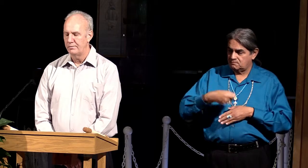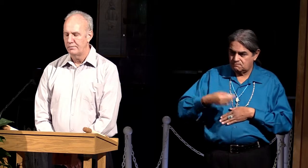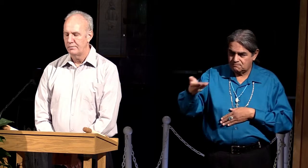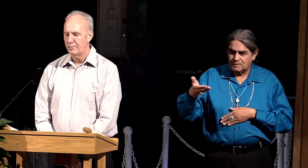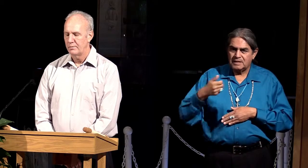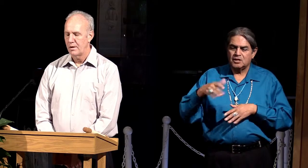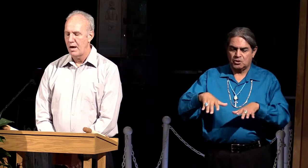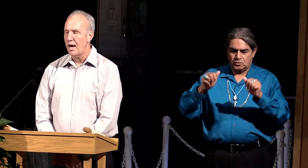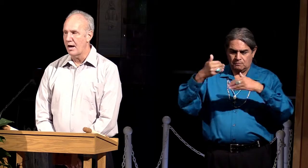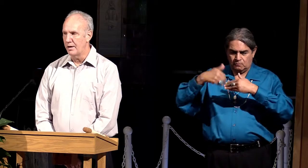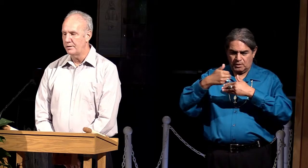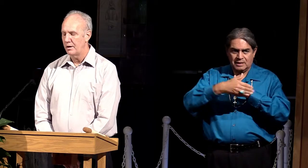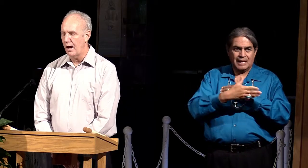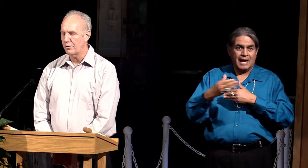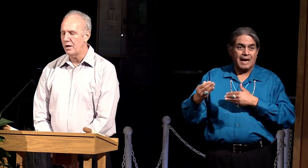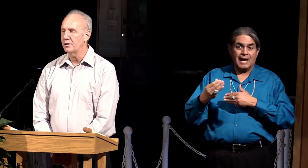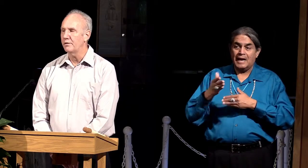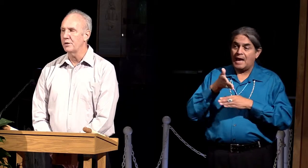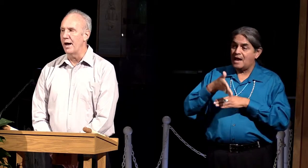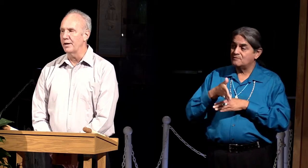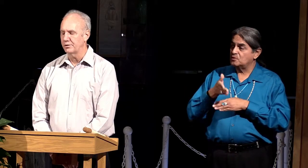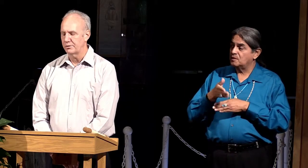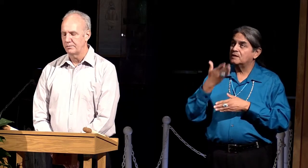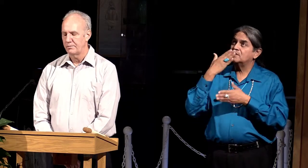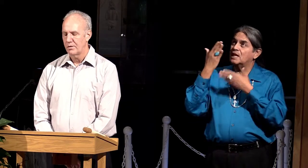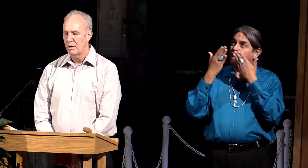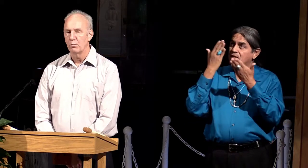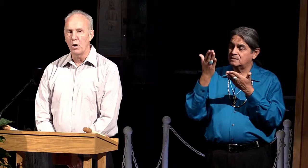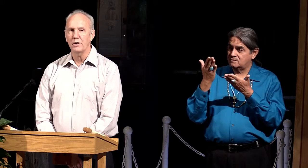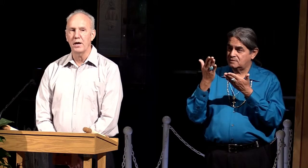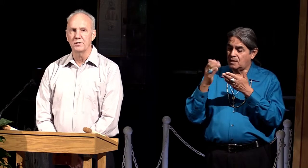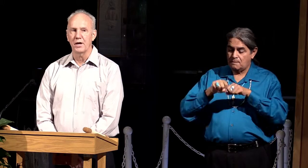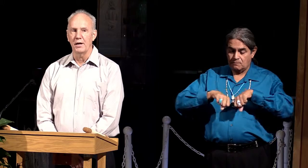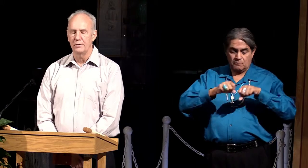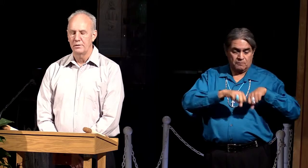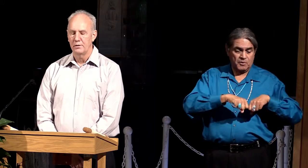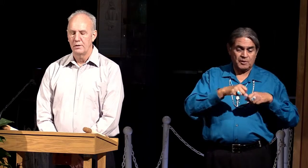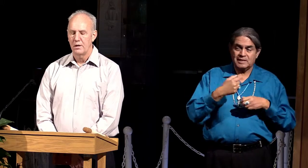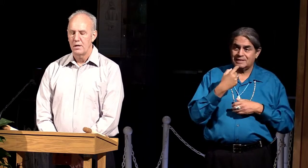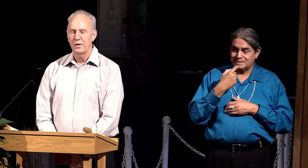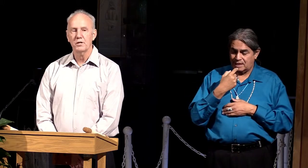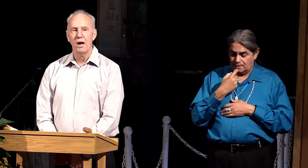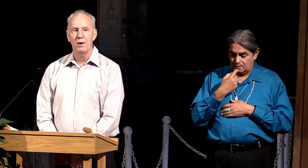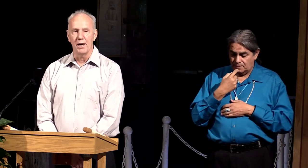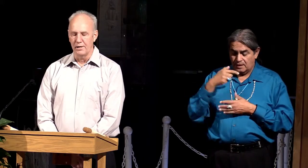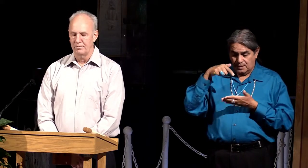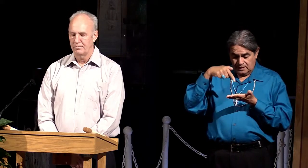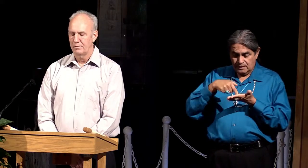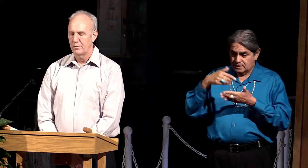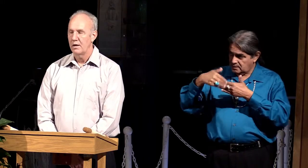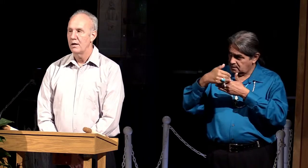bread and, after he had given thanks, broke it and said, "This is my